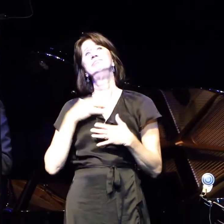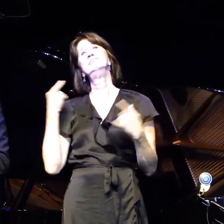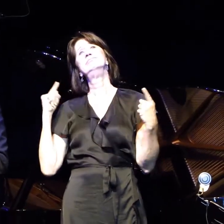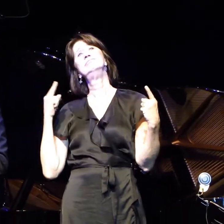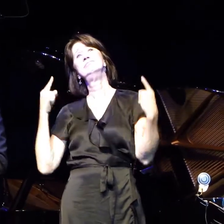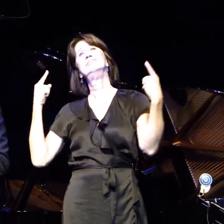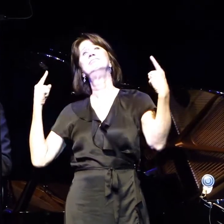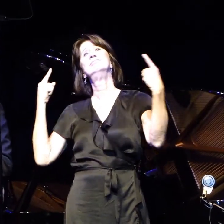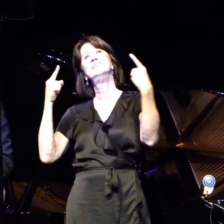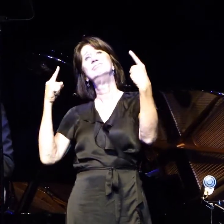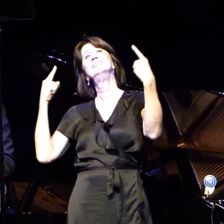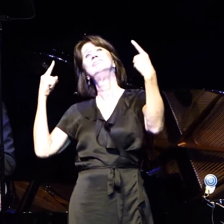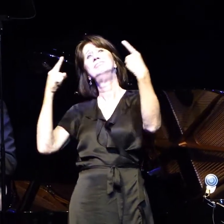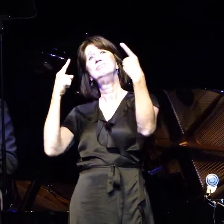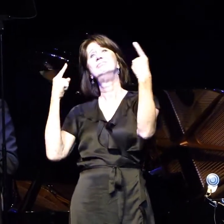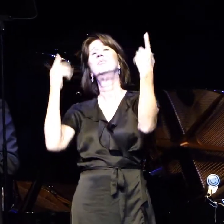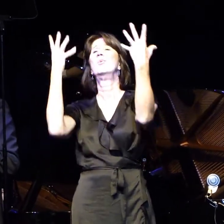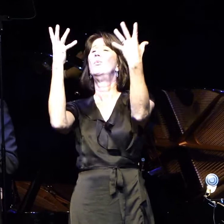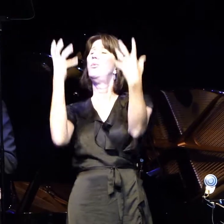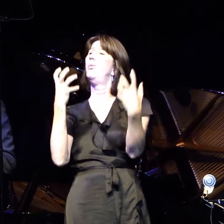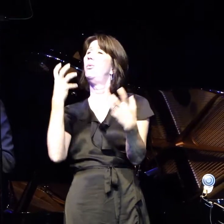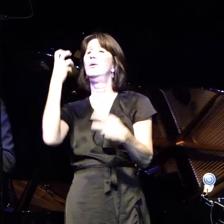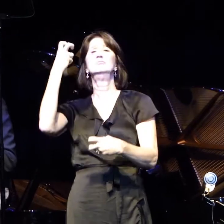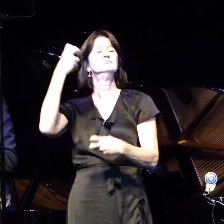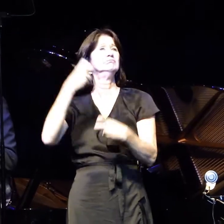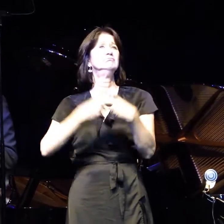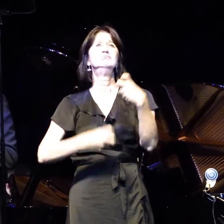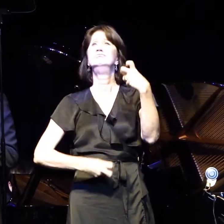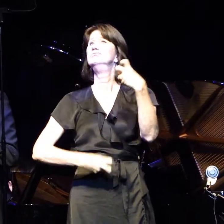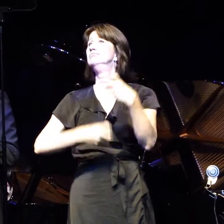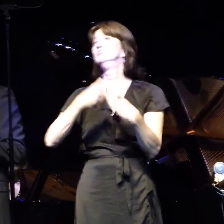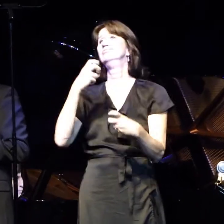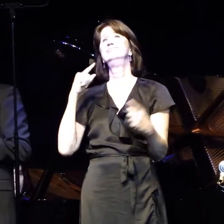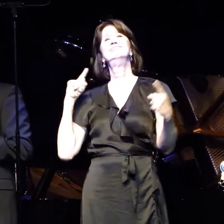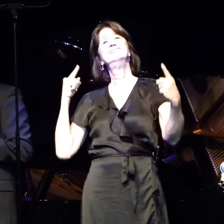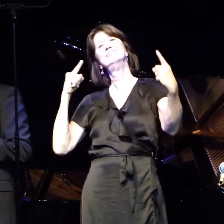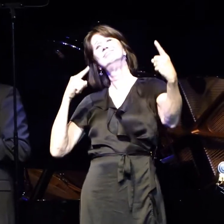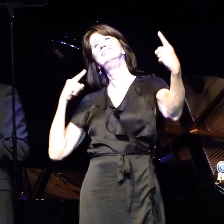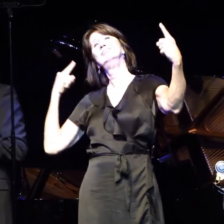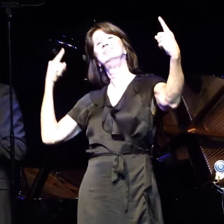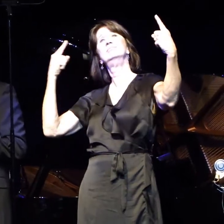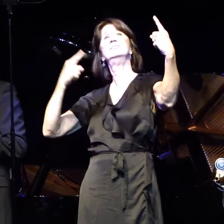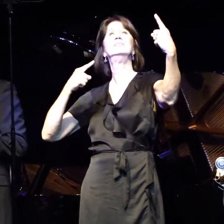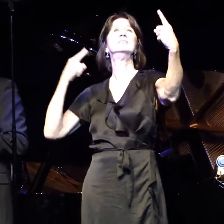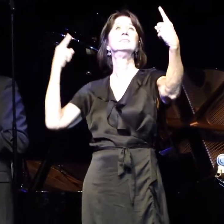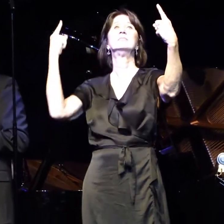So many things I would have done,